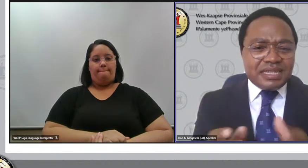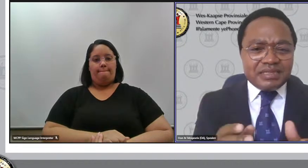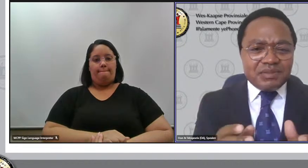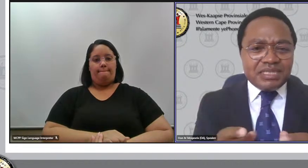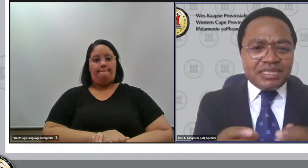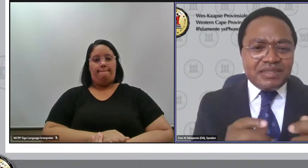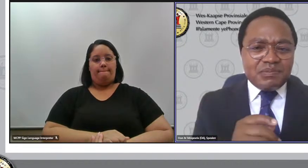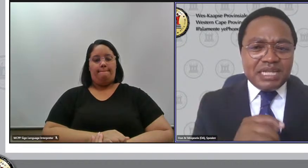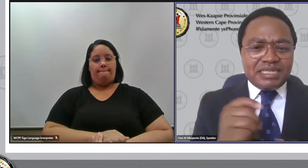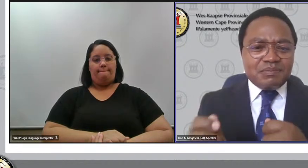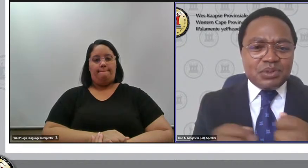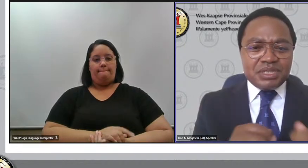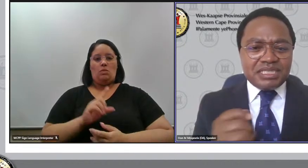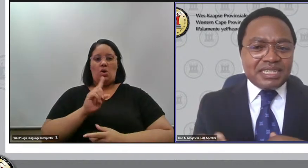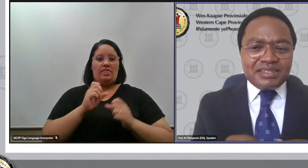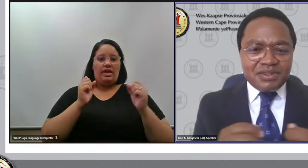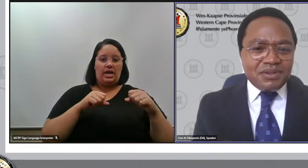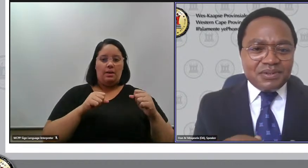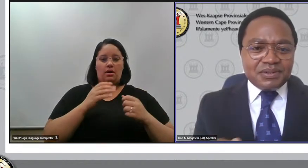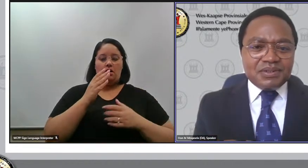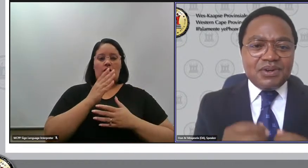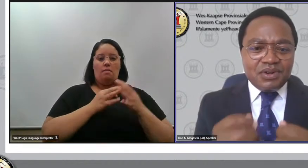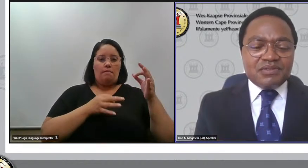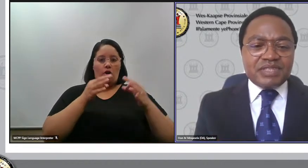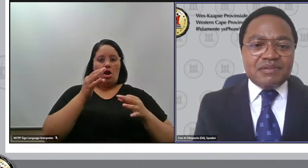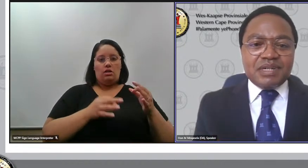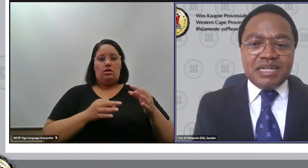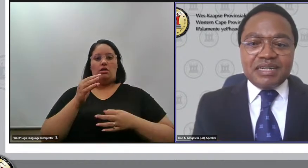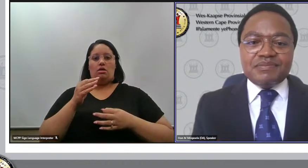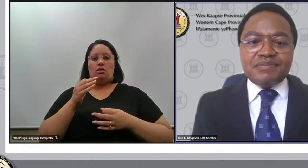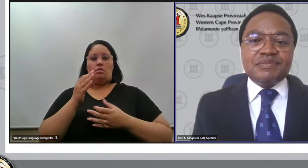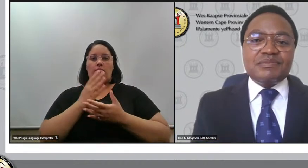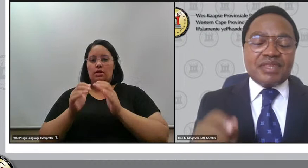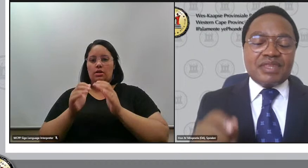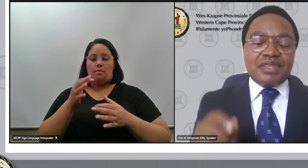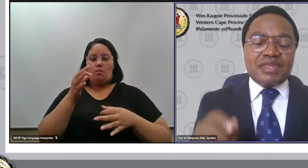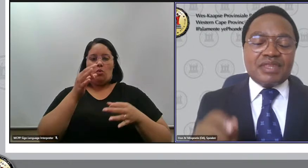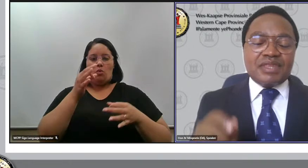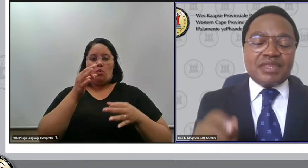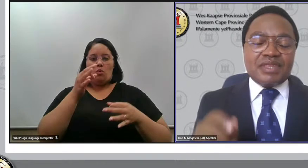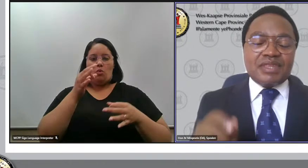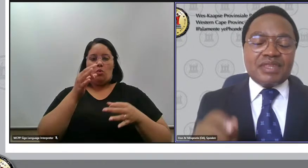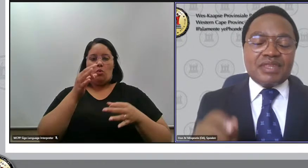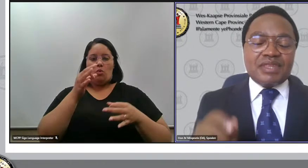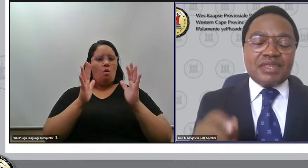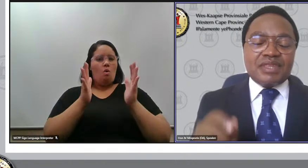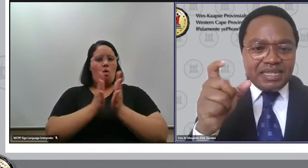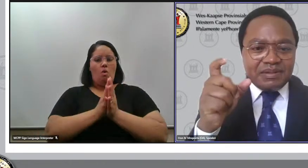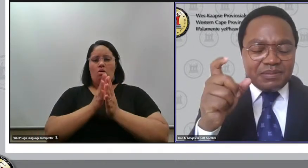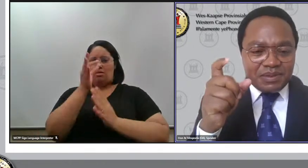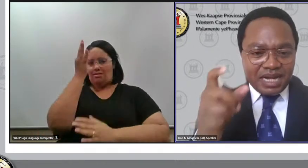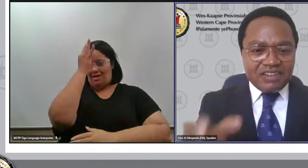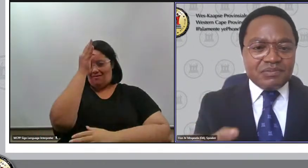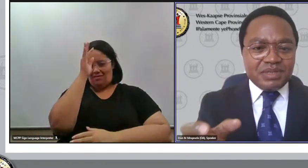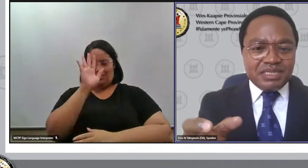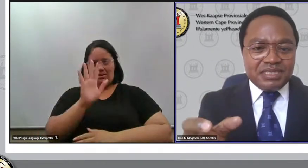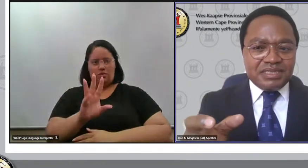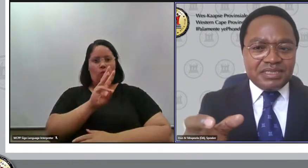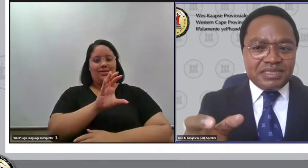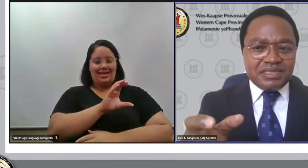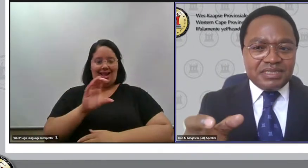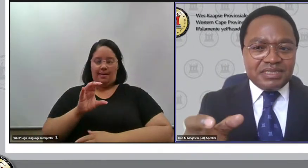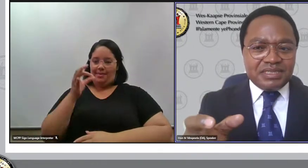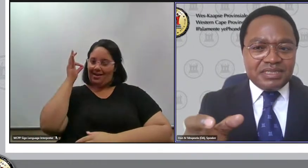what are these agreements? Are they party political? No, all of them are government. It's the Western Cape